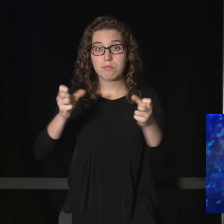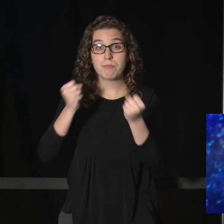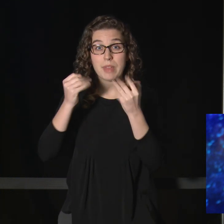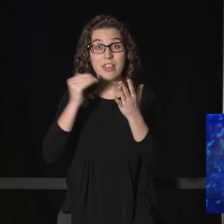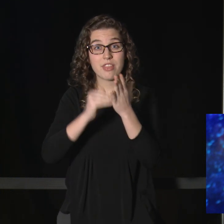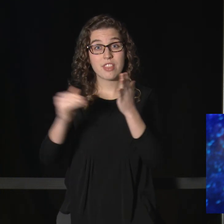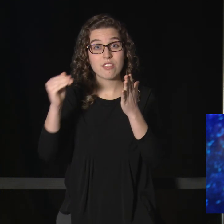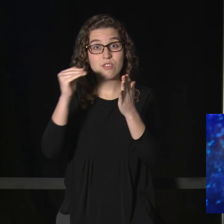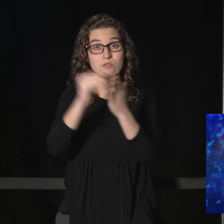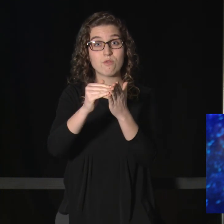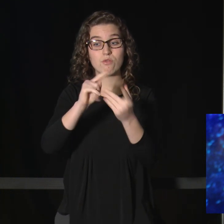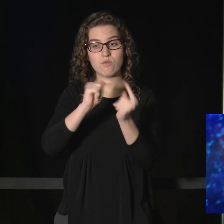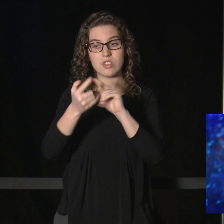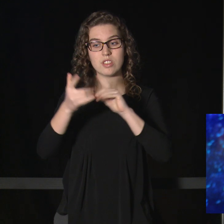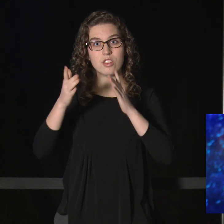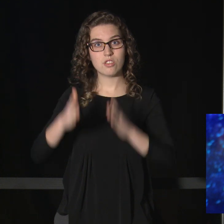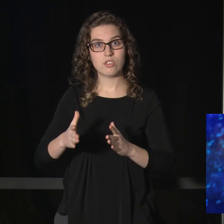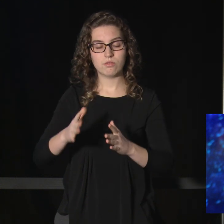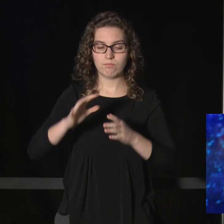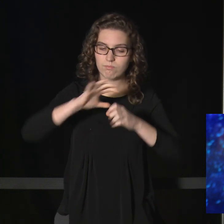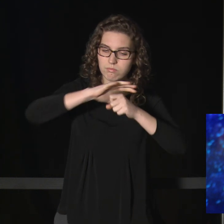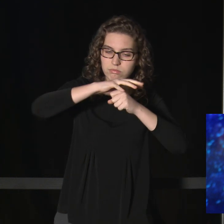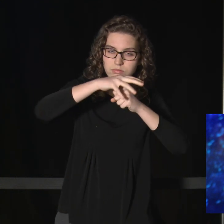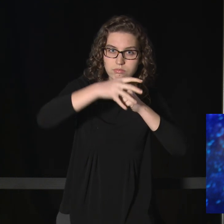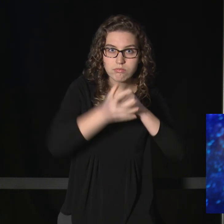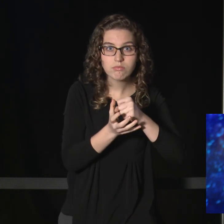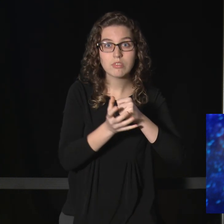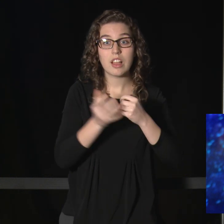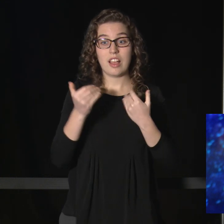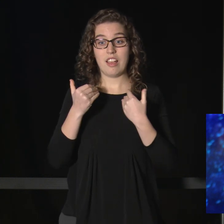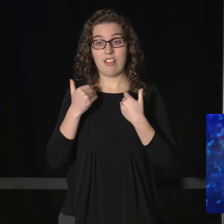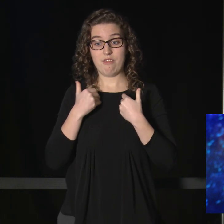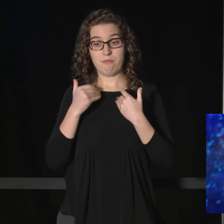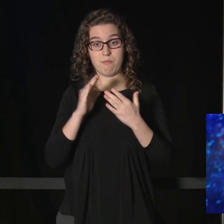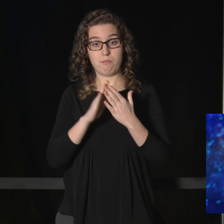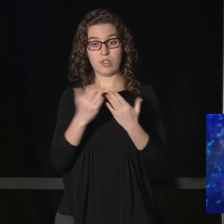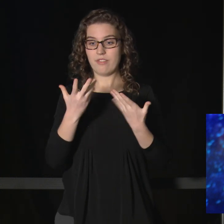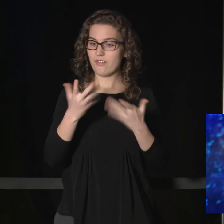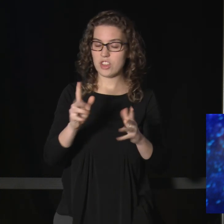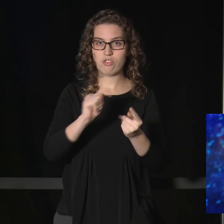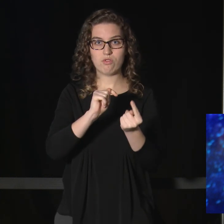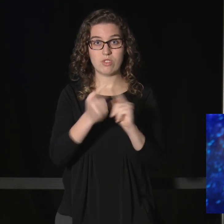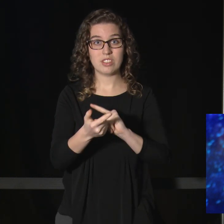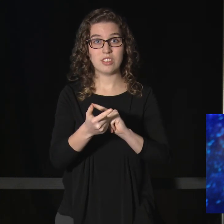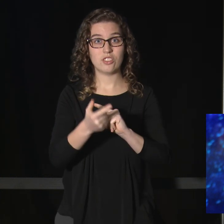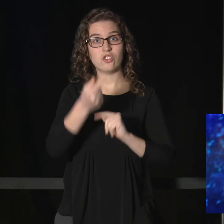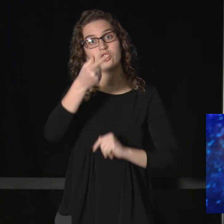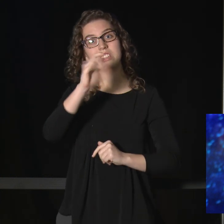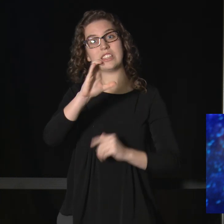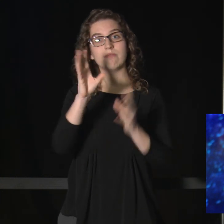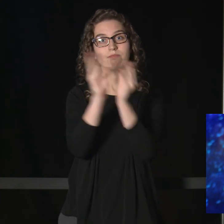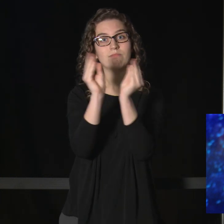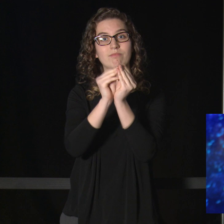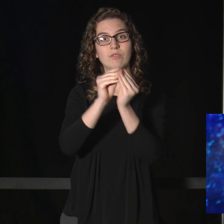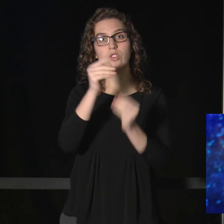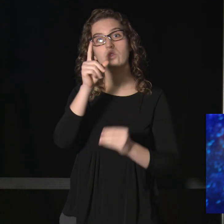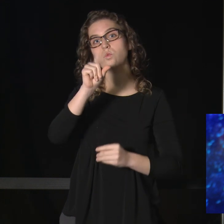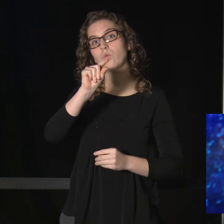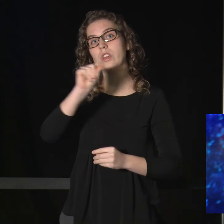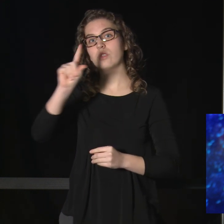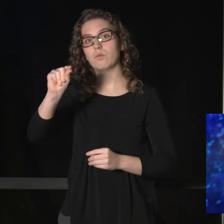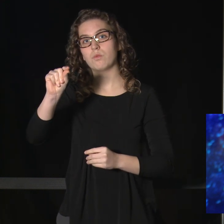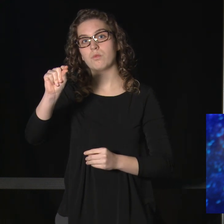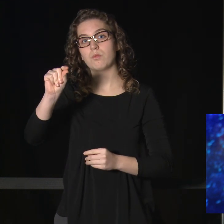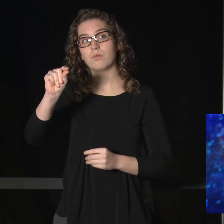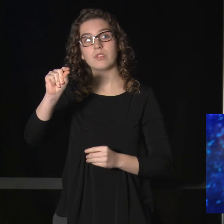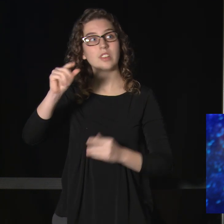around the world and to have these books translated by GC Session in 2020. We invite everyone who loves